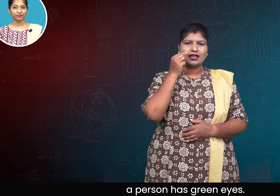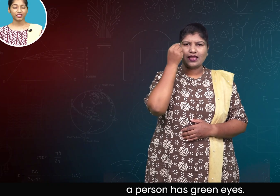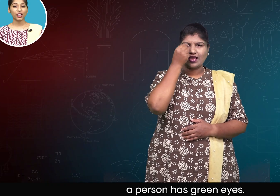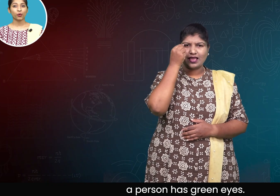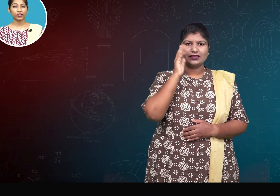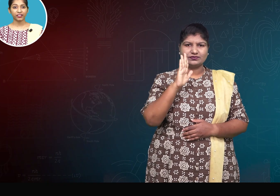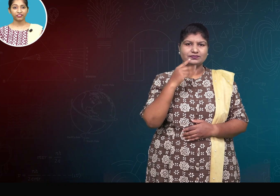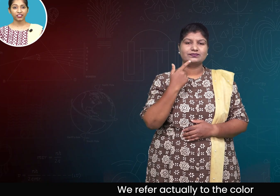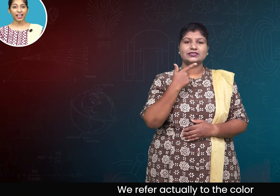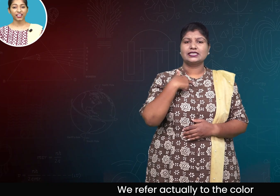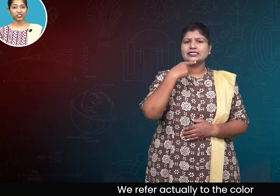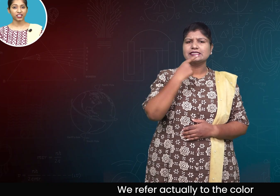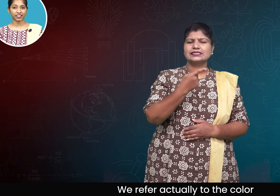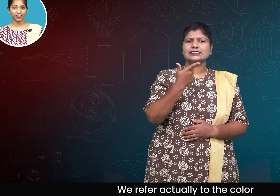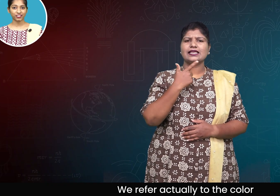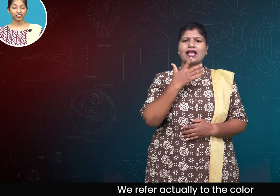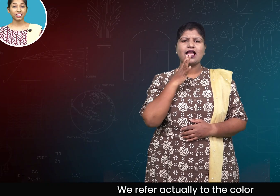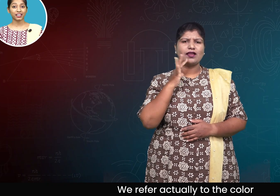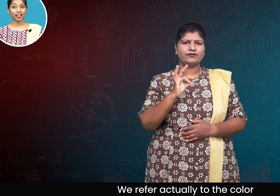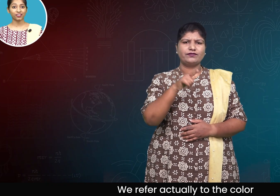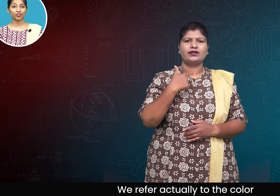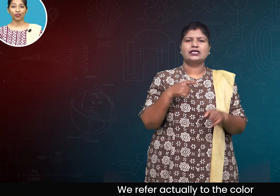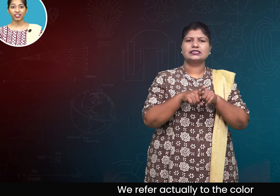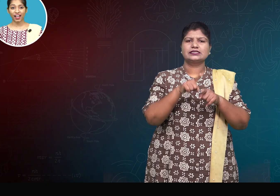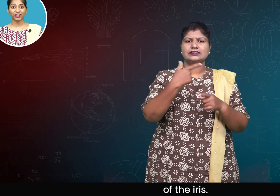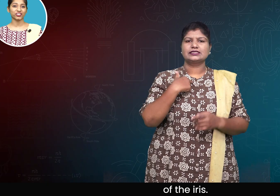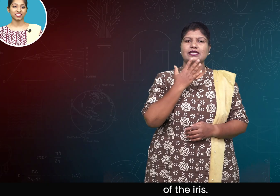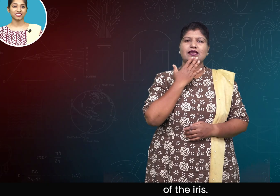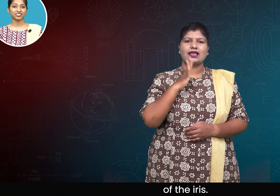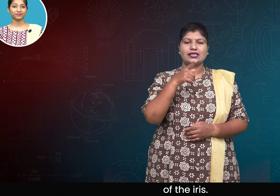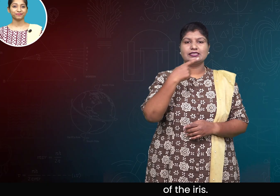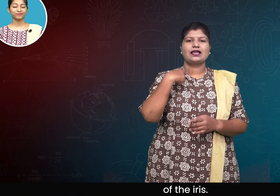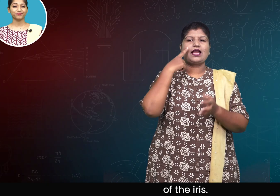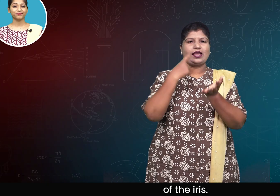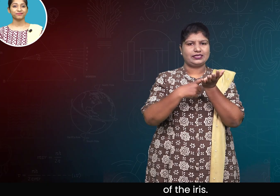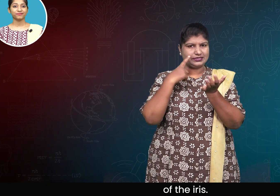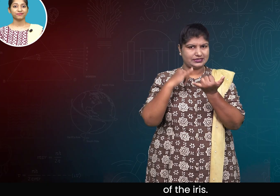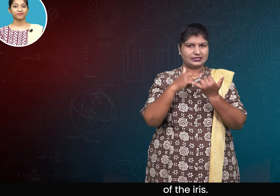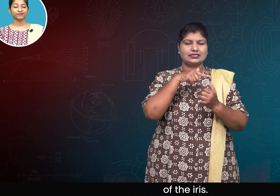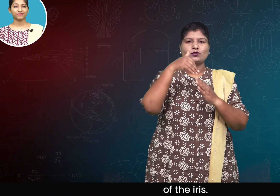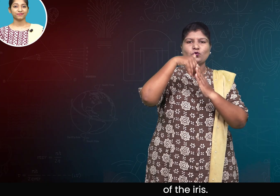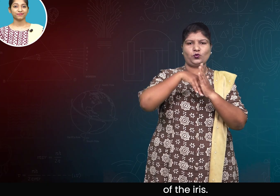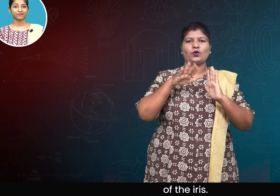eyes, we refer actually to the color of the iris.